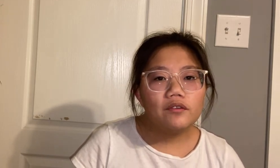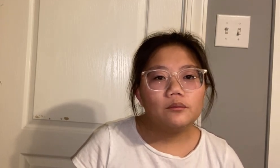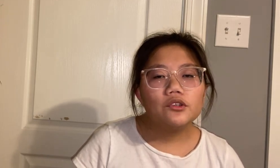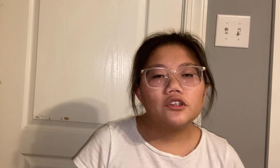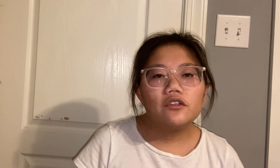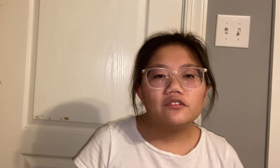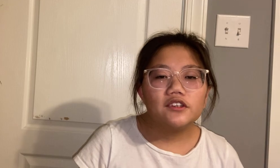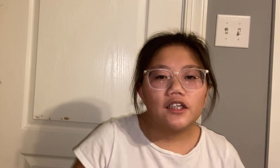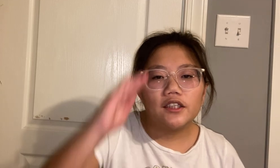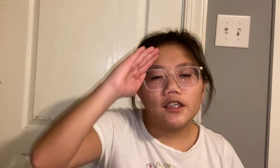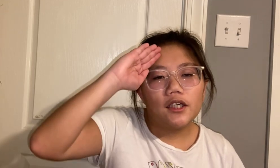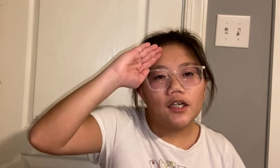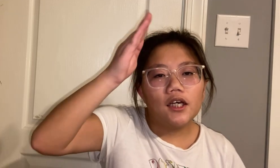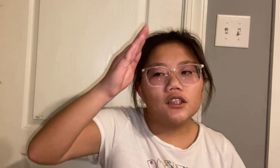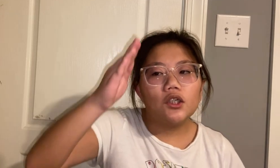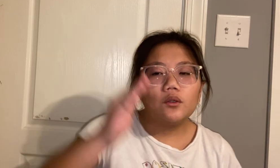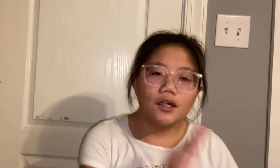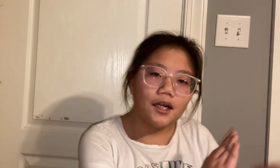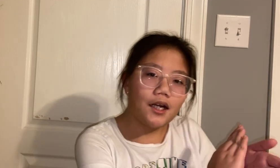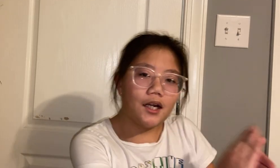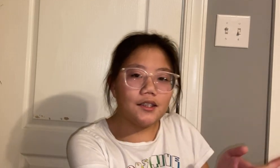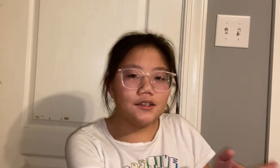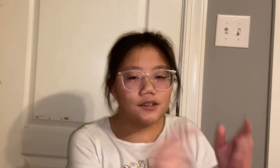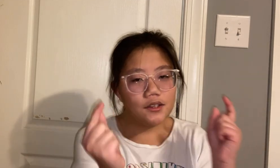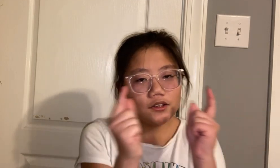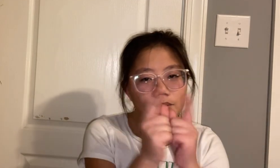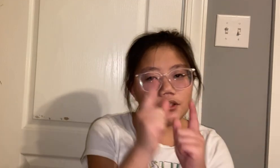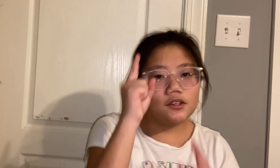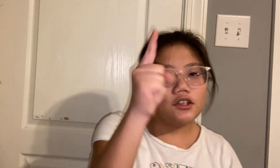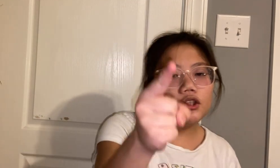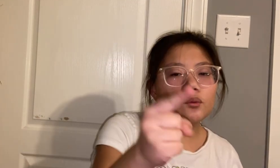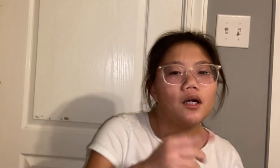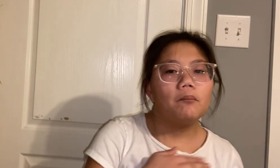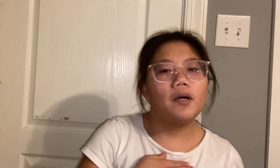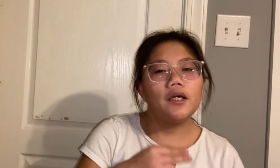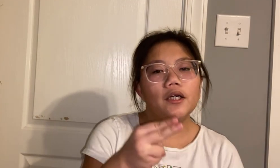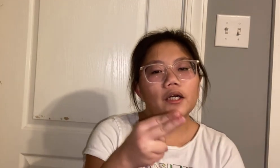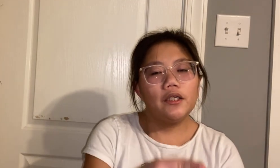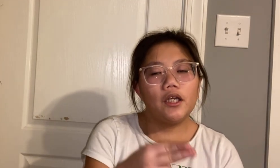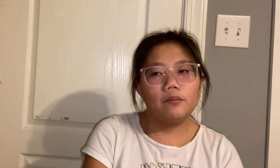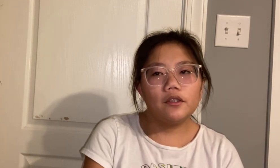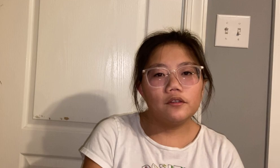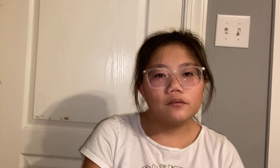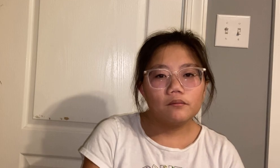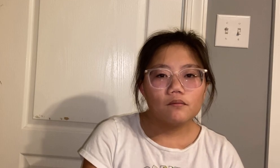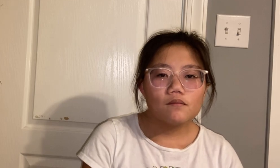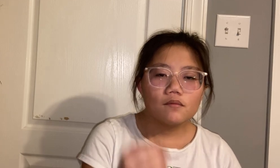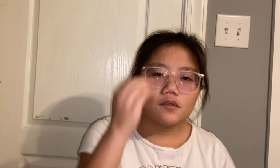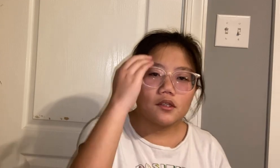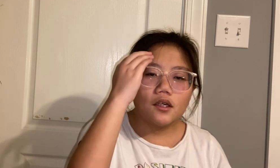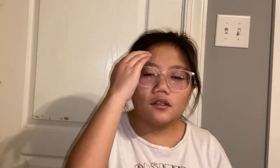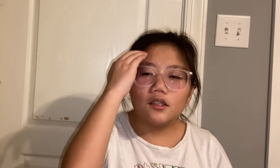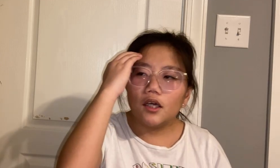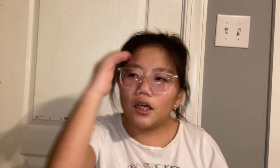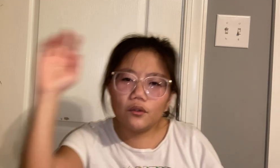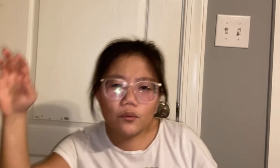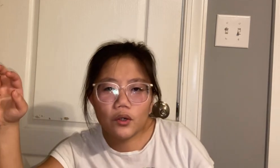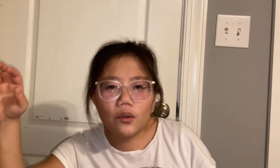film yourself saying hello nice to meet you my name is and then i don't know